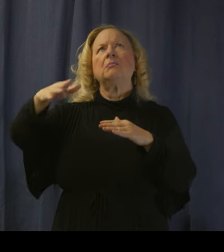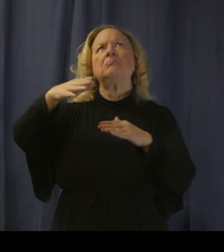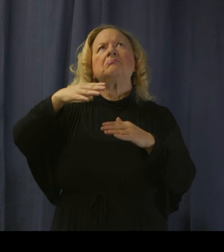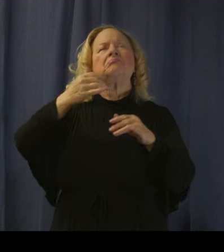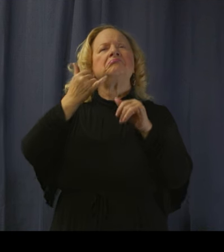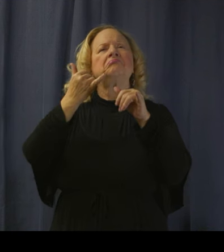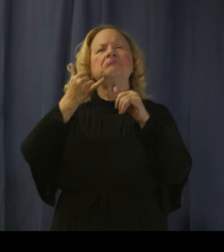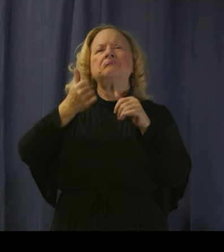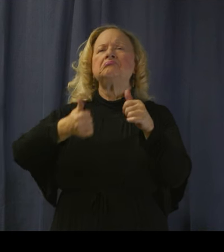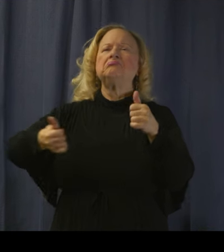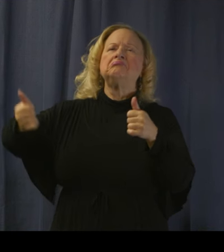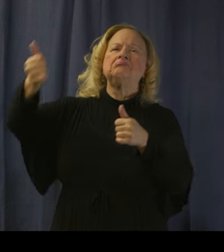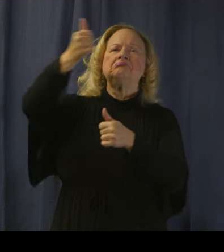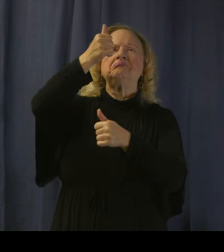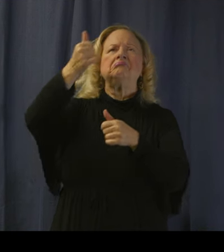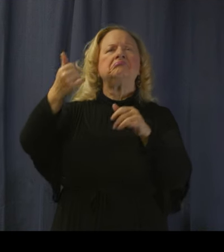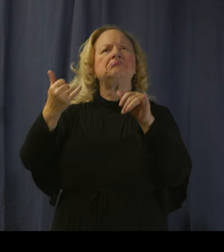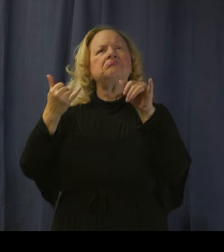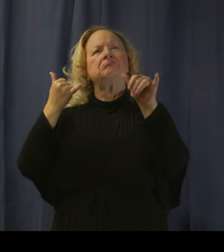Leolam